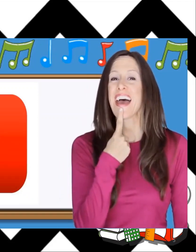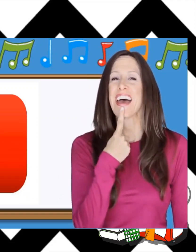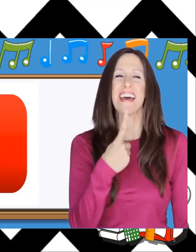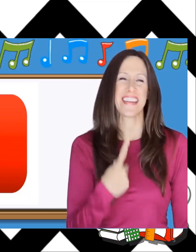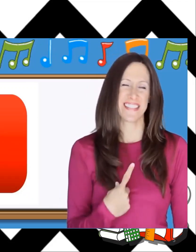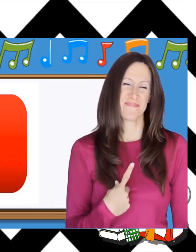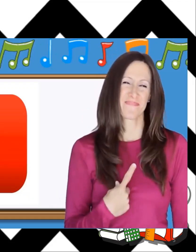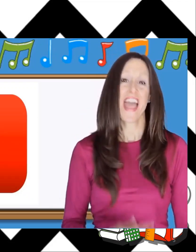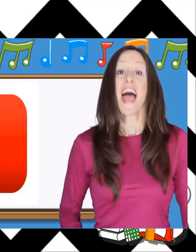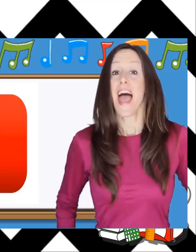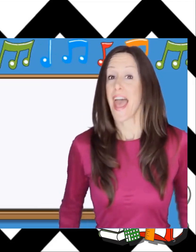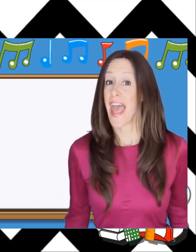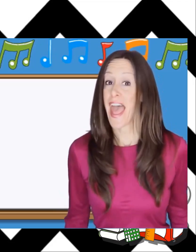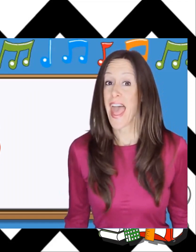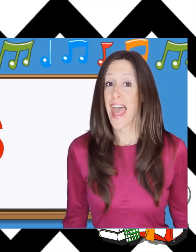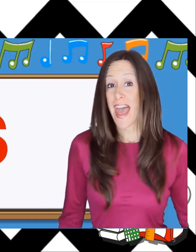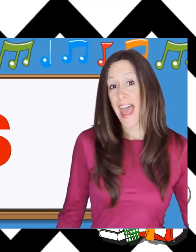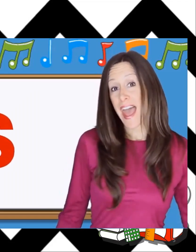red.